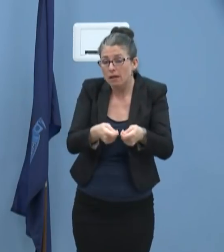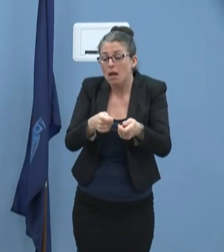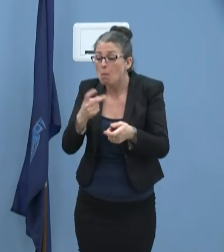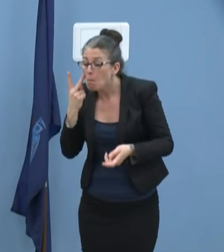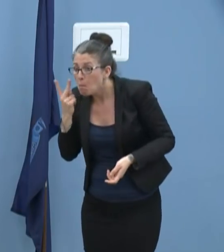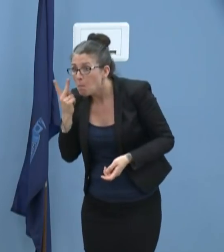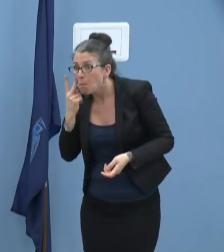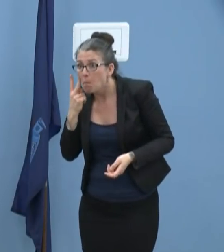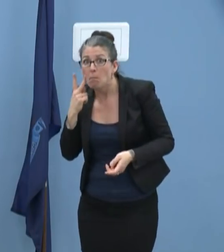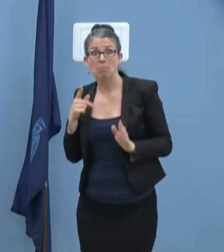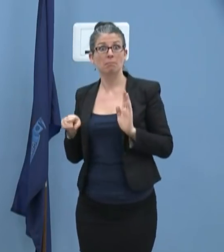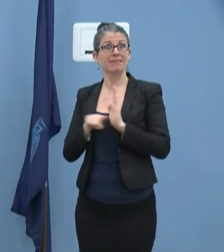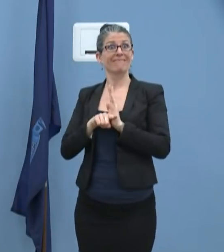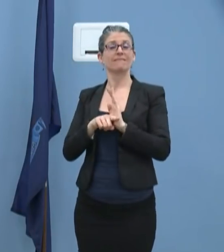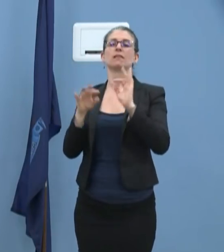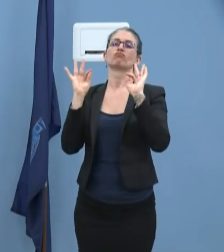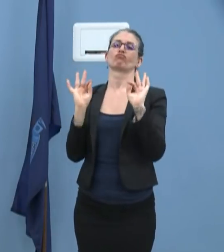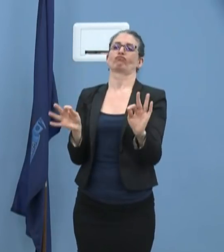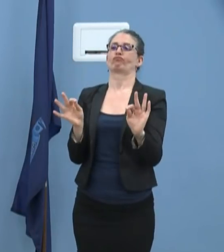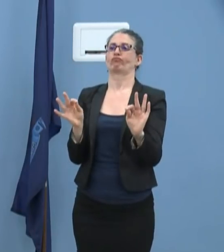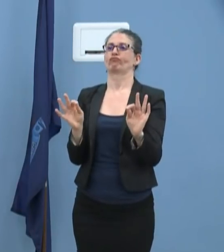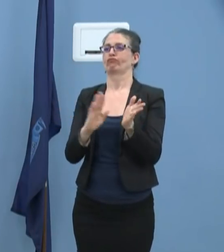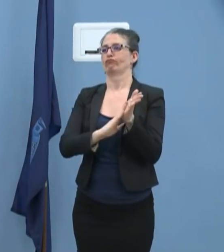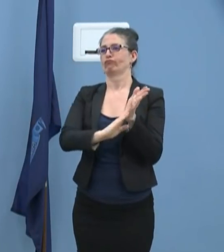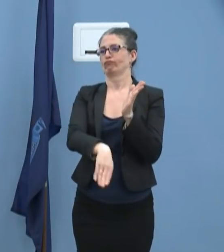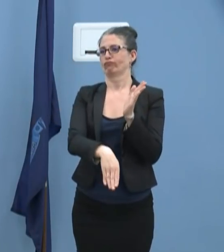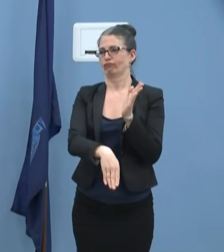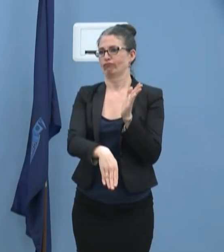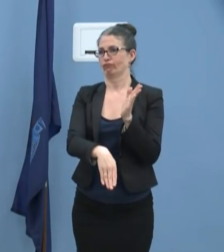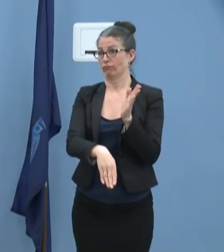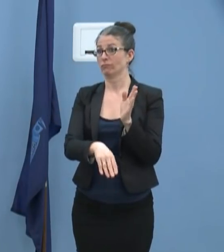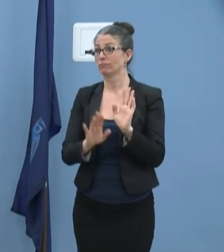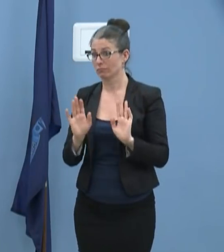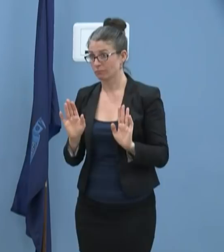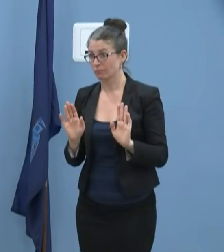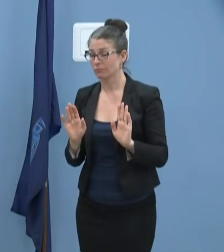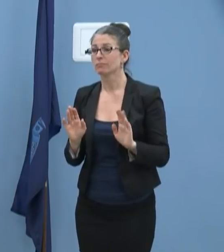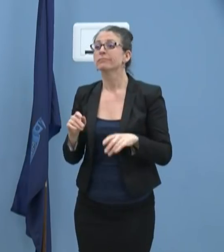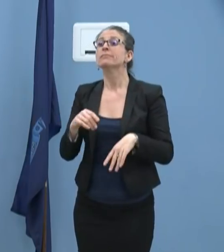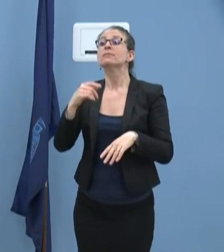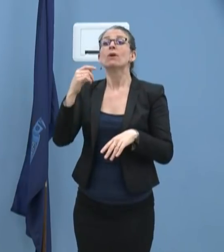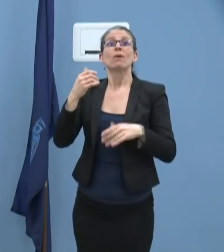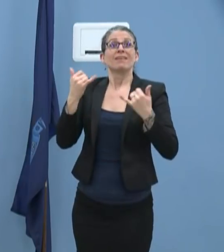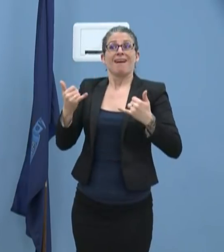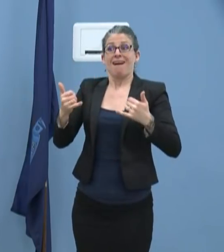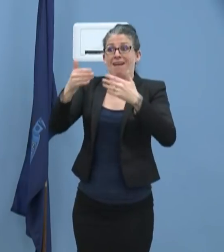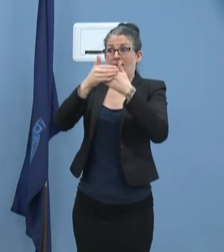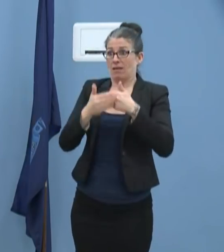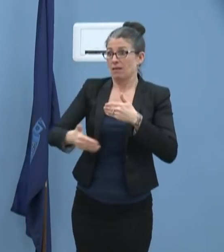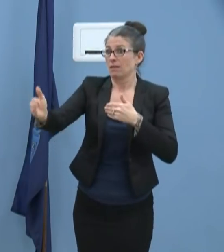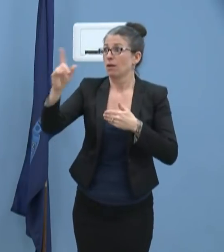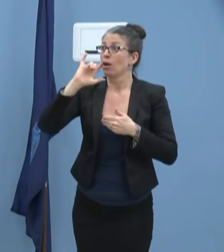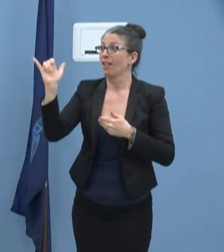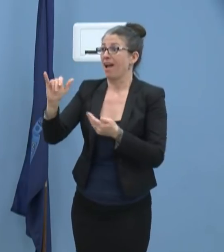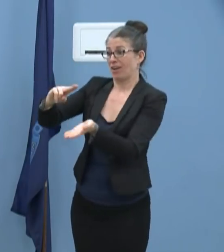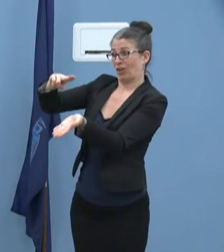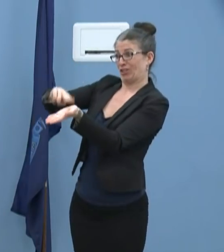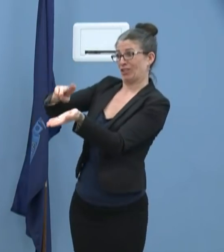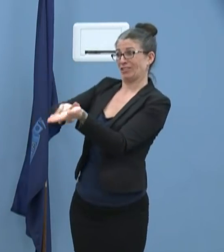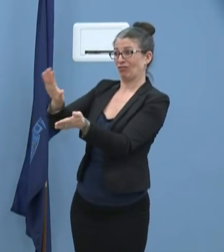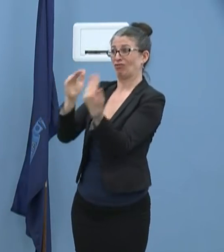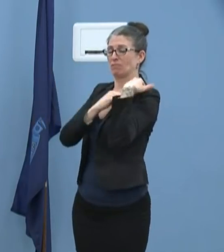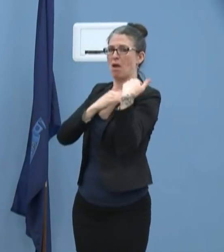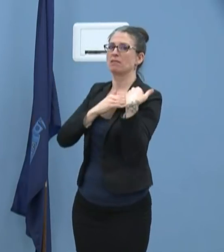plans for the deployment of public health nurses are somewhat fluid. It depends on how the situation evolves. And that's why